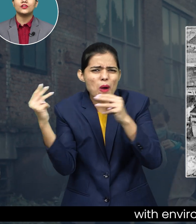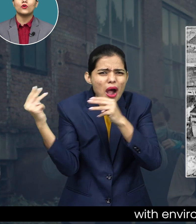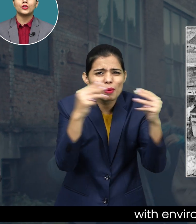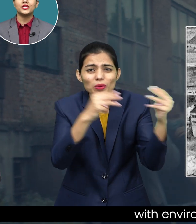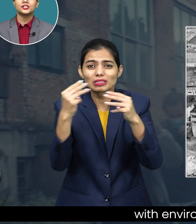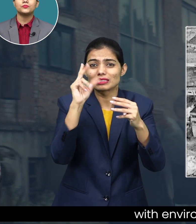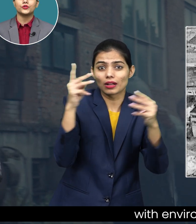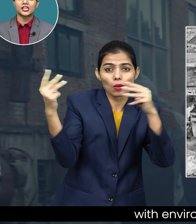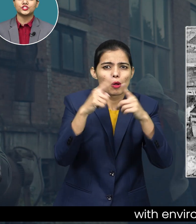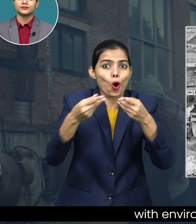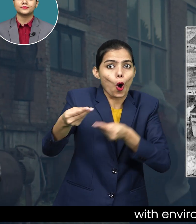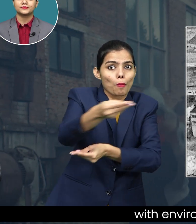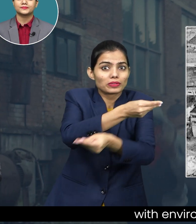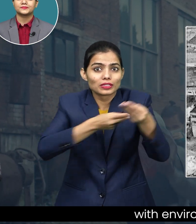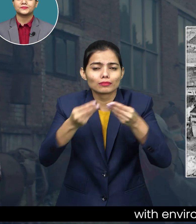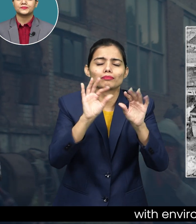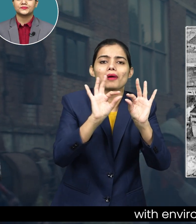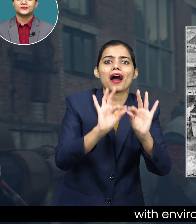with environmental protection.